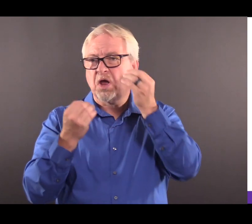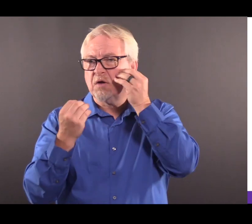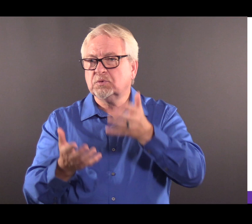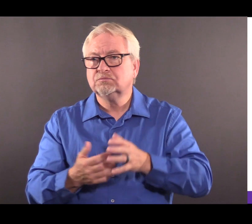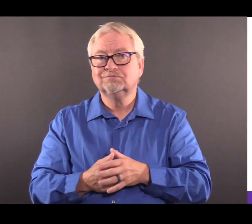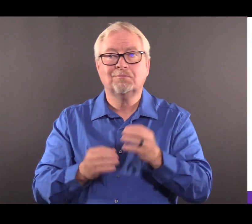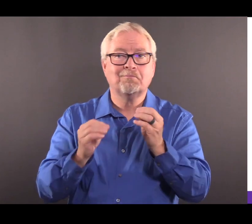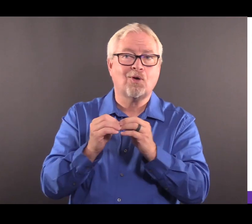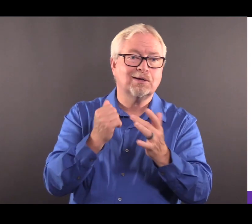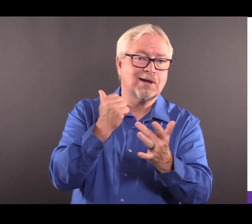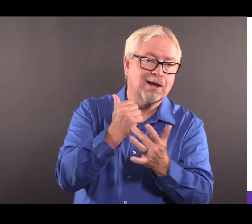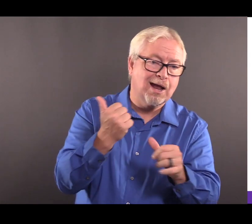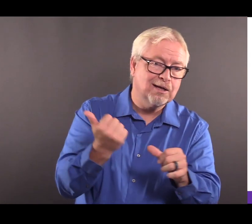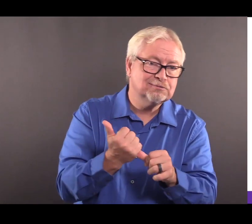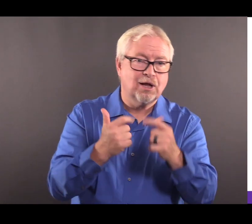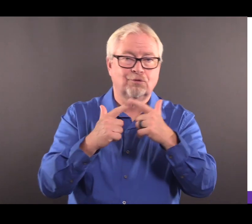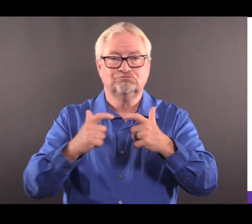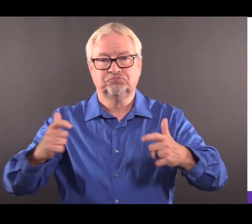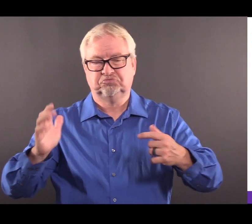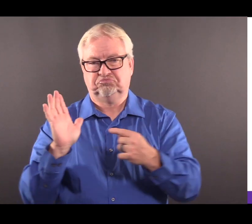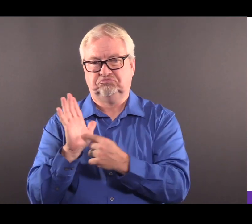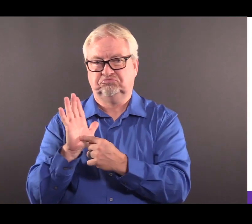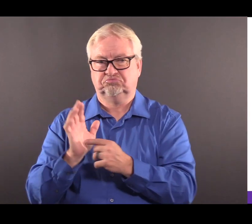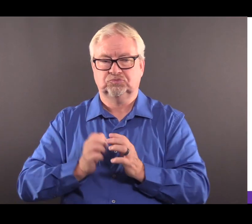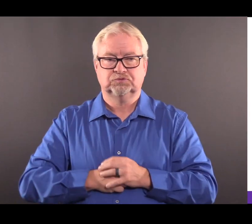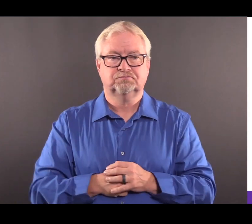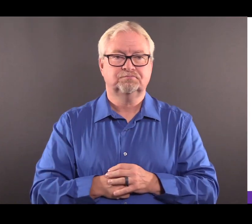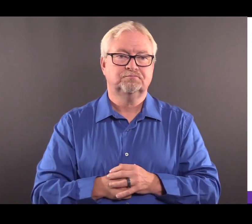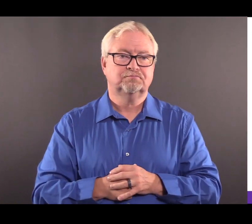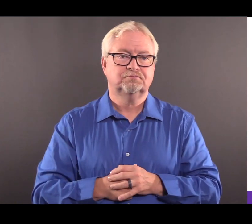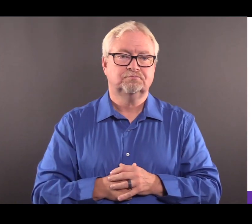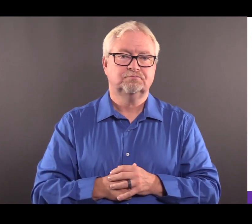with information about available technical assistance.